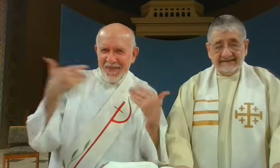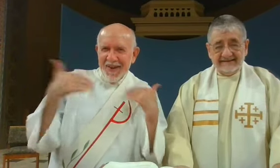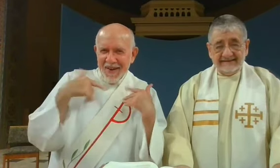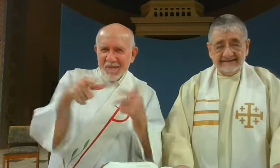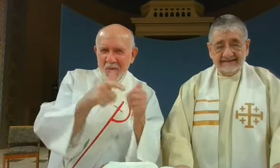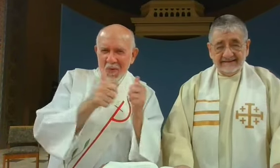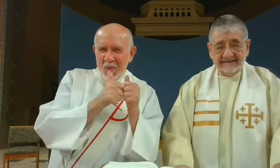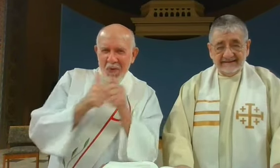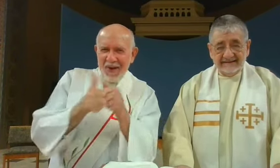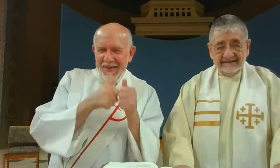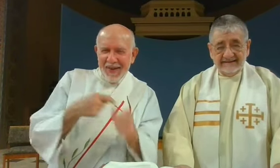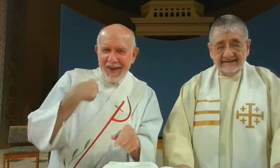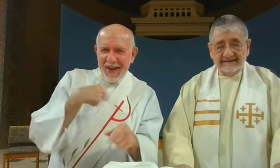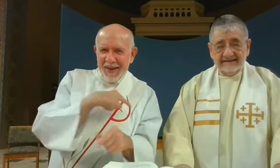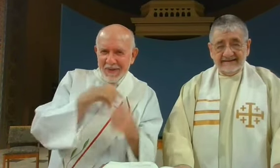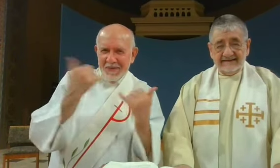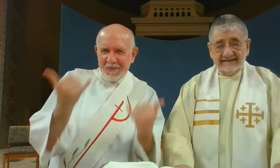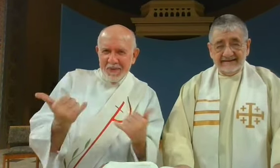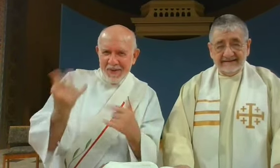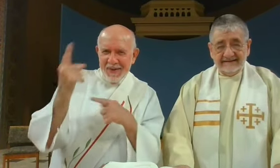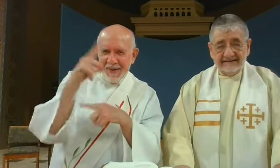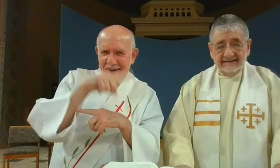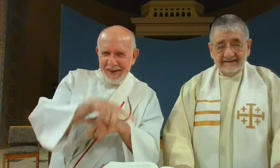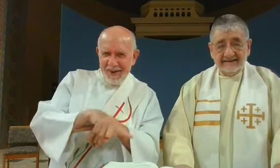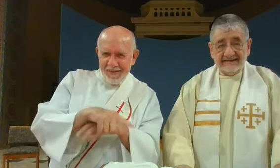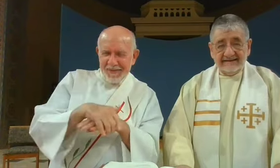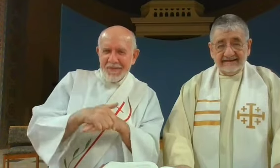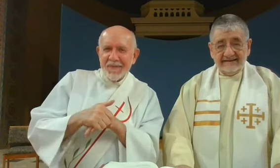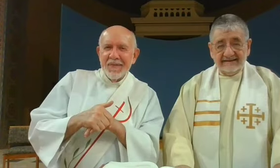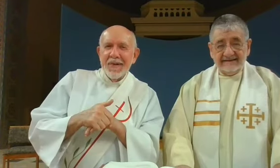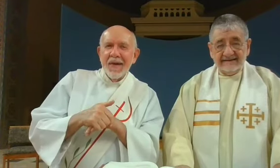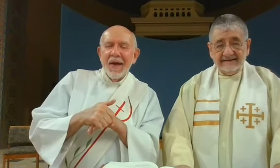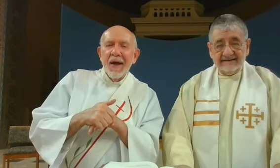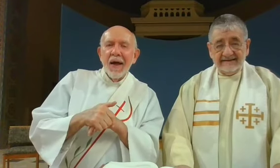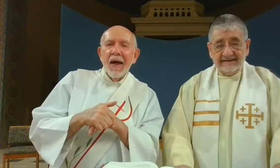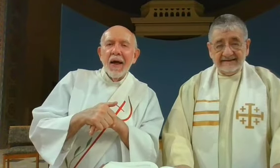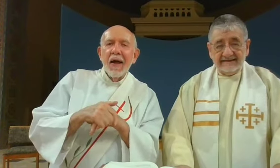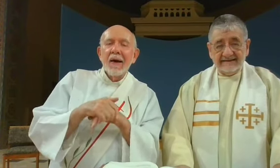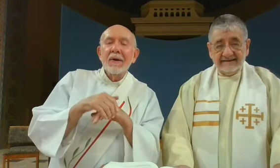We are excited to have you with us again today.